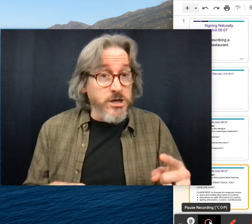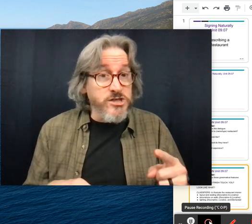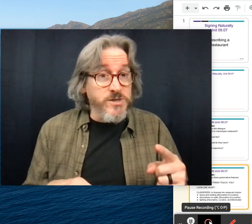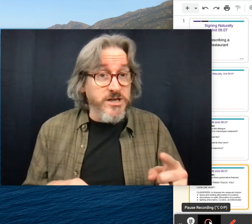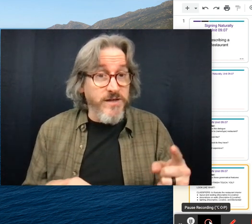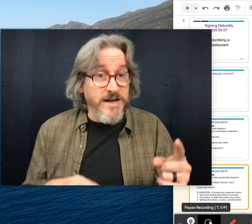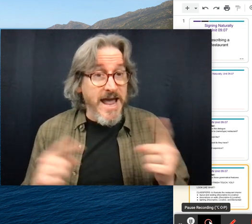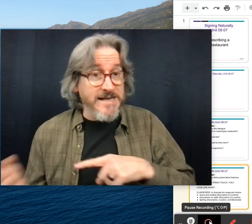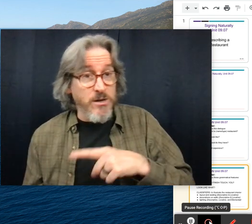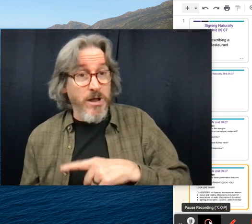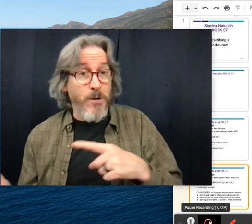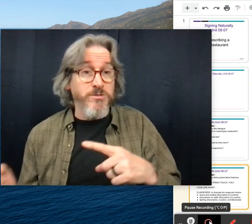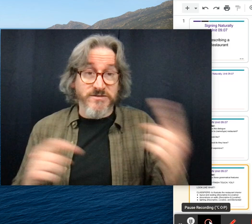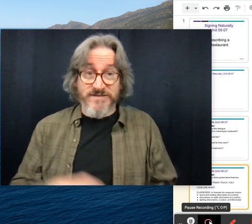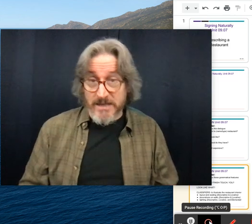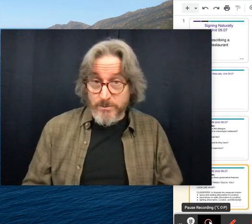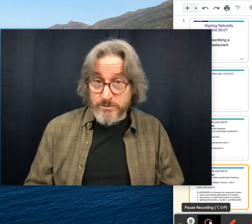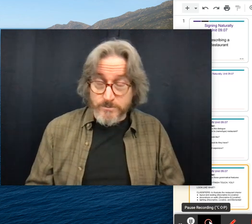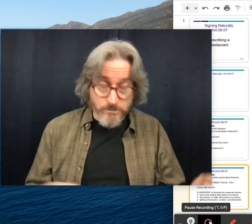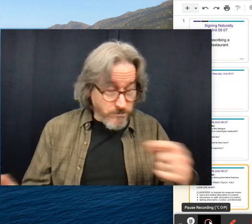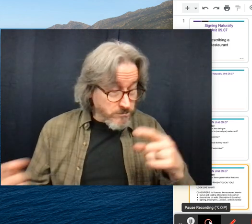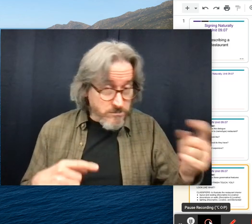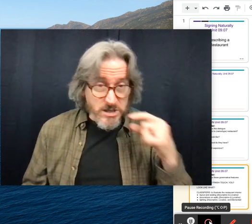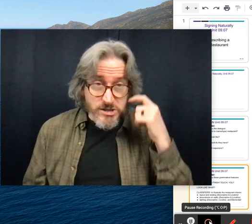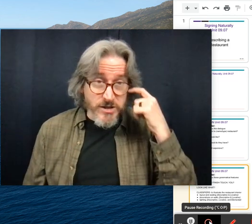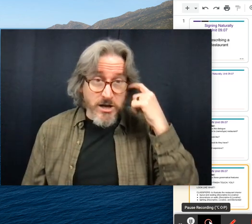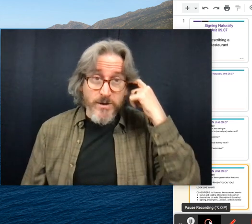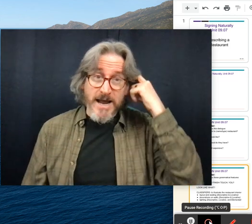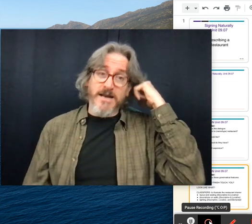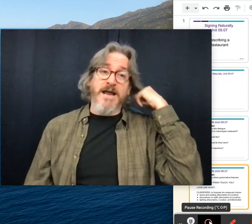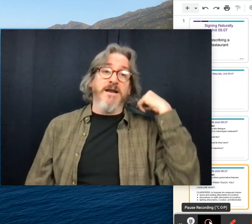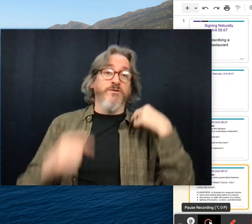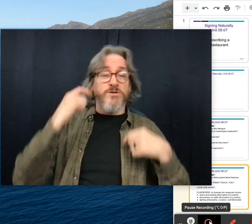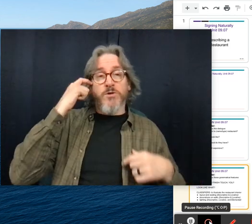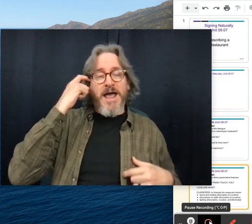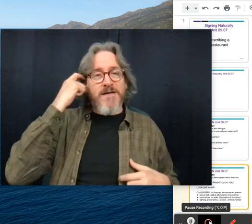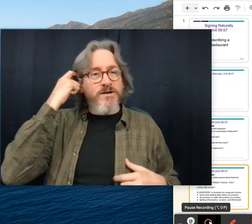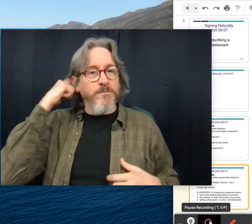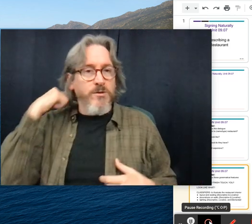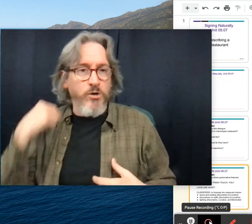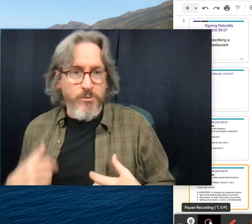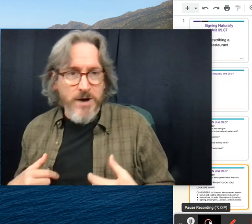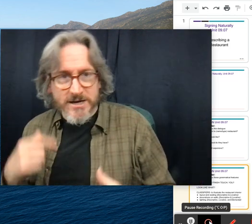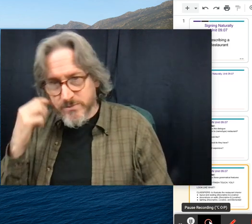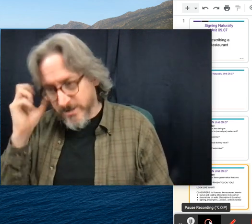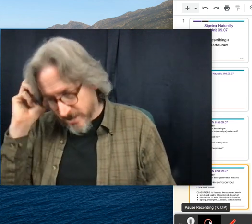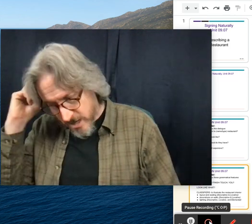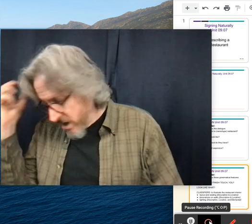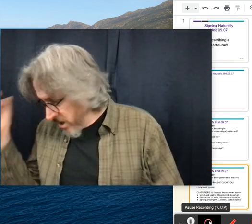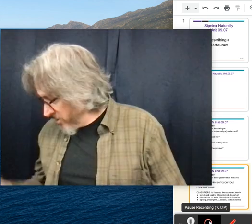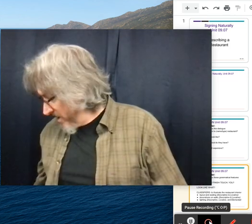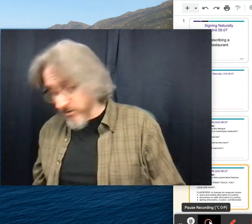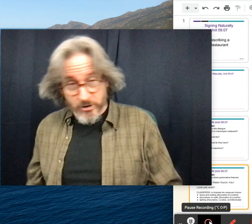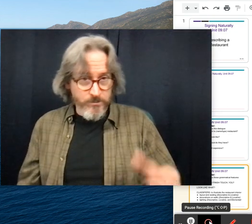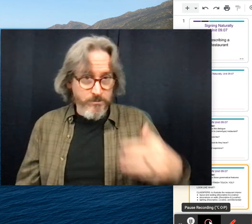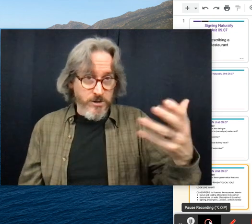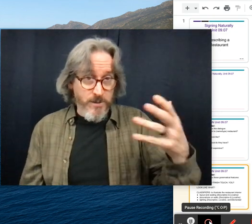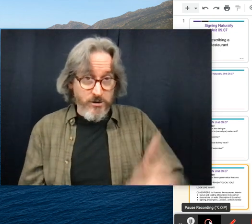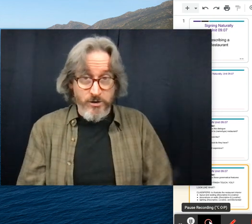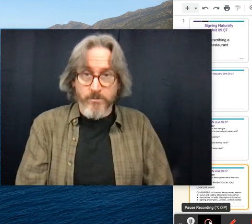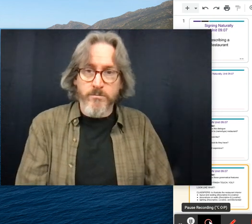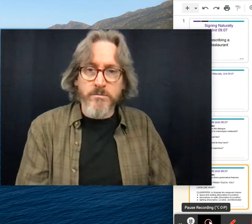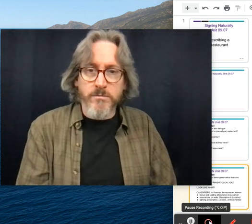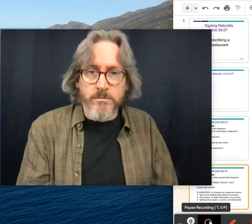Conversely, it's also a skill that ASL will help develop. So they go hand in hand. If you don't have it, the more you practice with it,